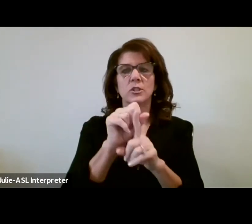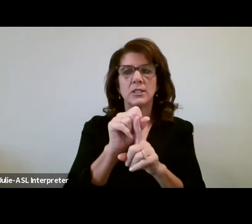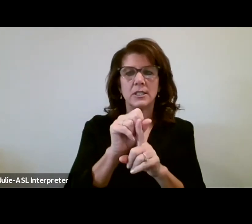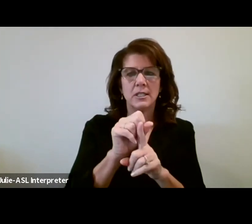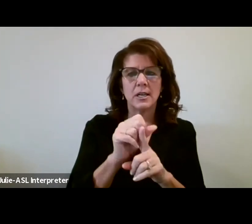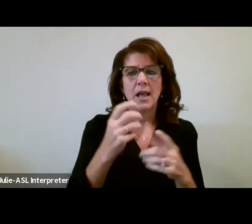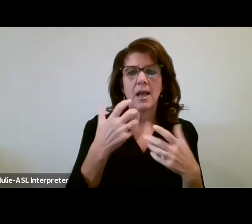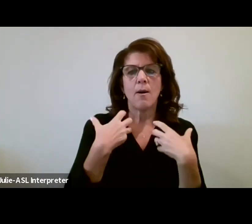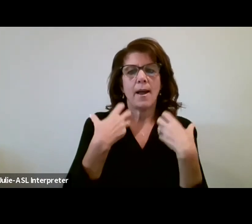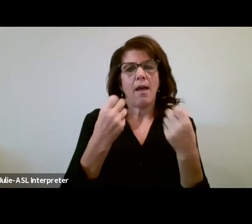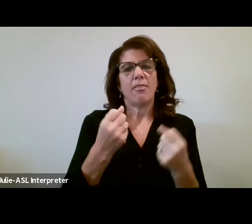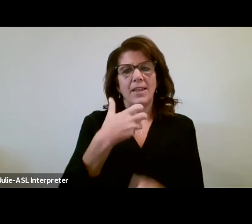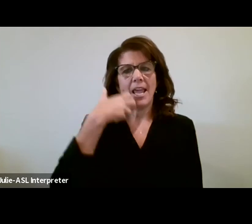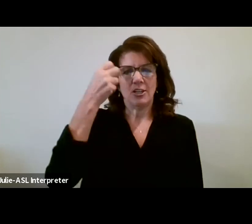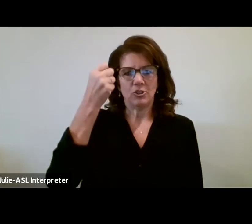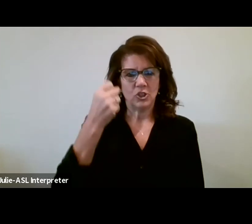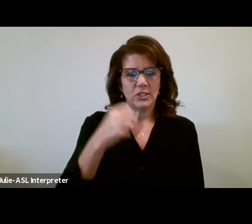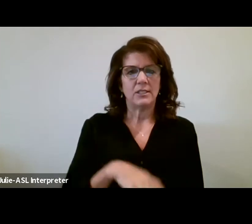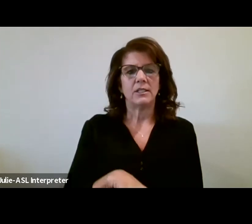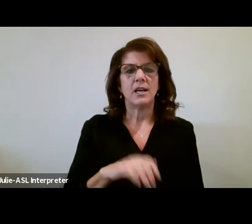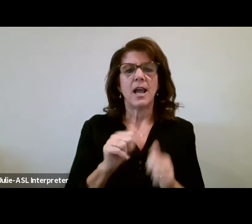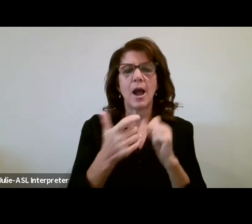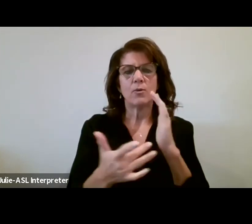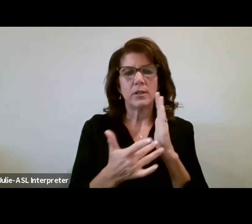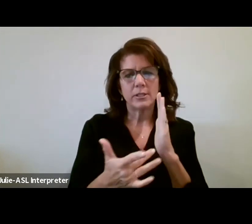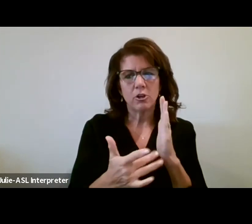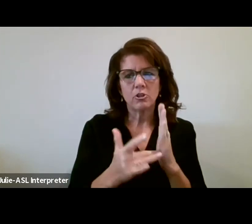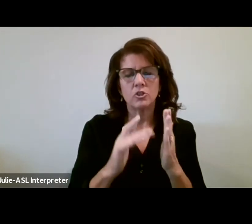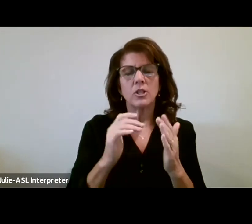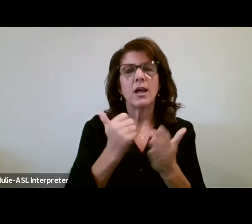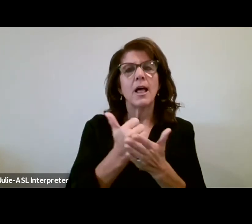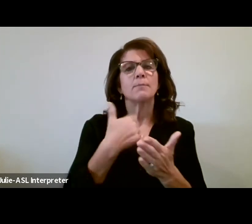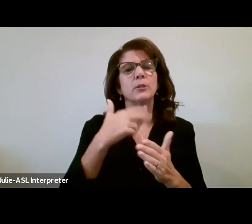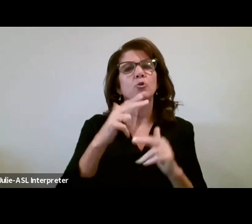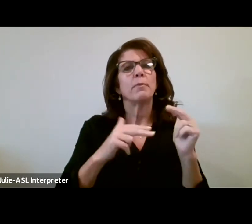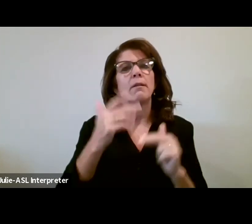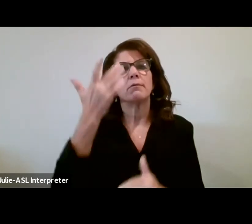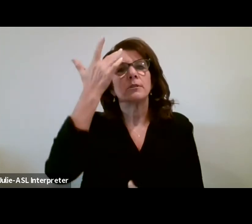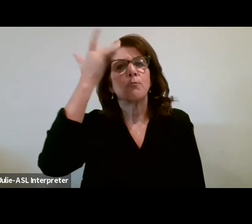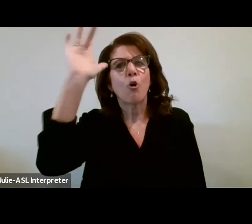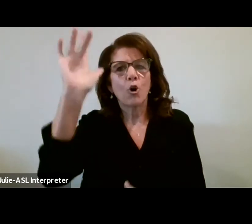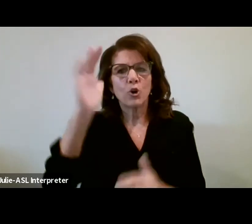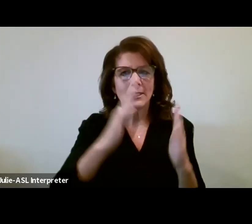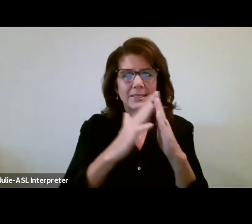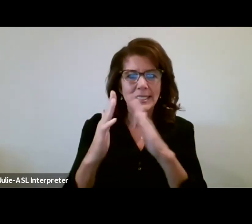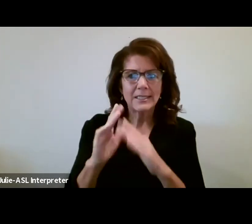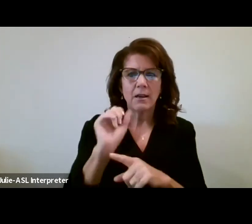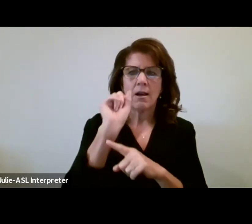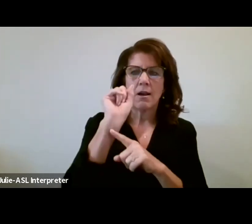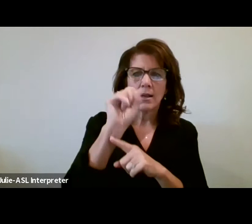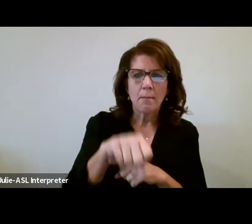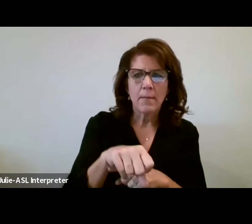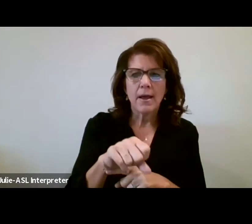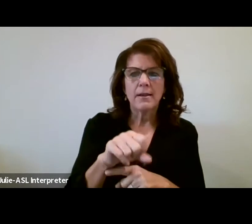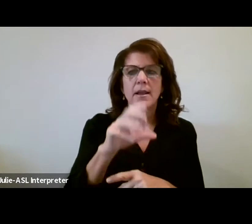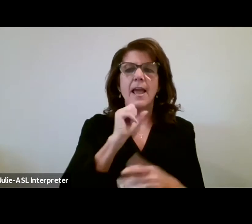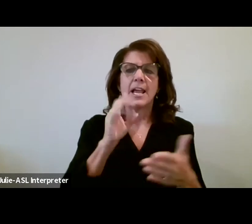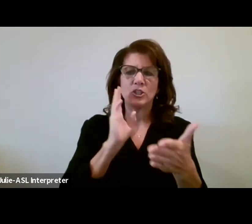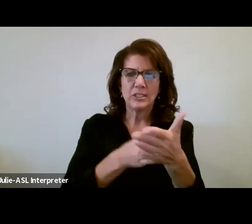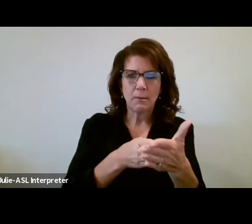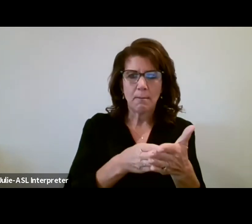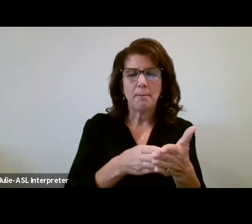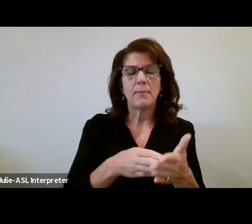aging, how technology helps us to build smarter cities, combats ageism,